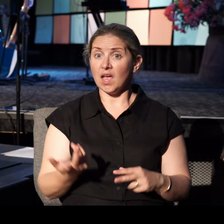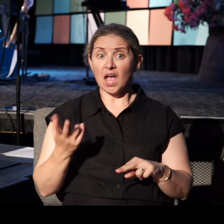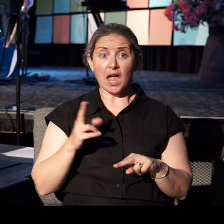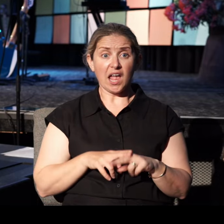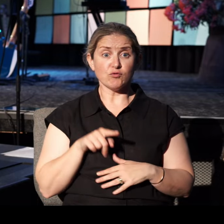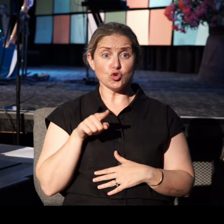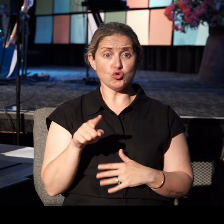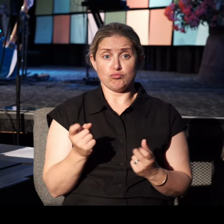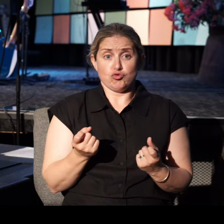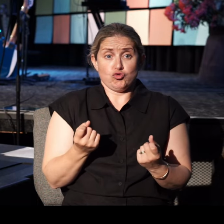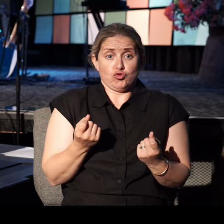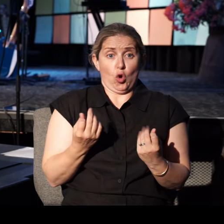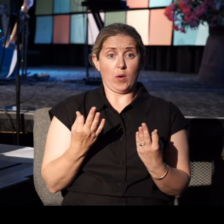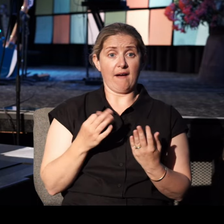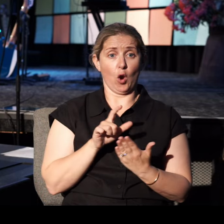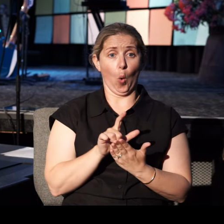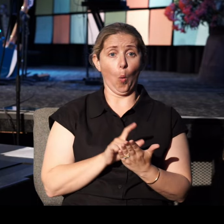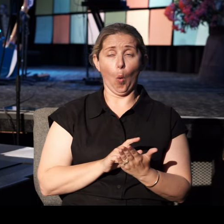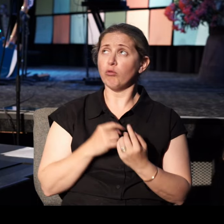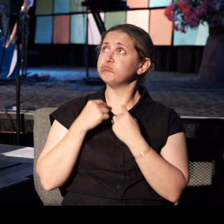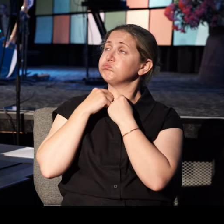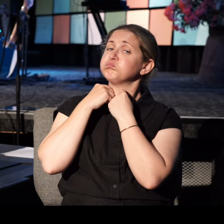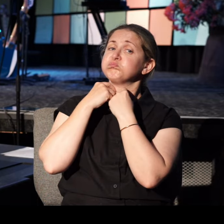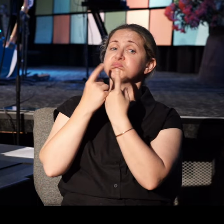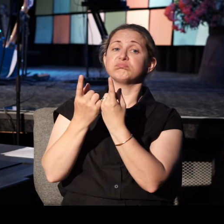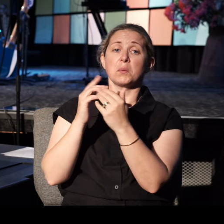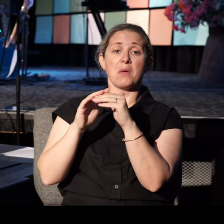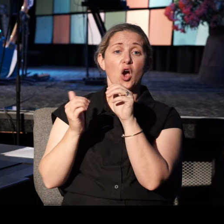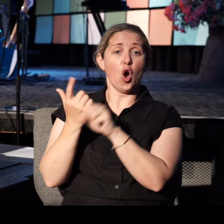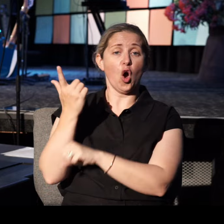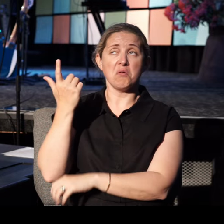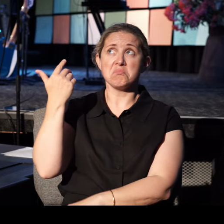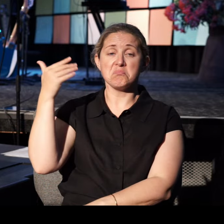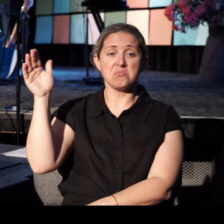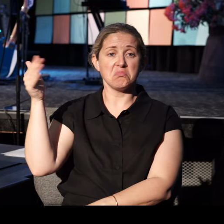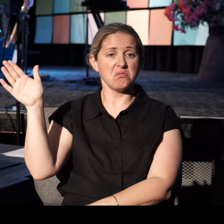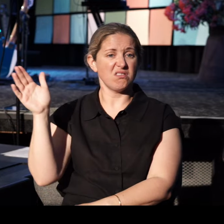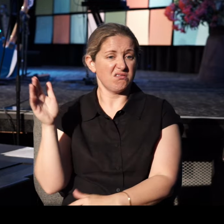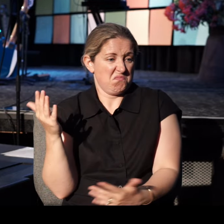with grief over their continual failure to please their Father.